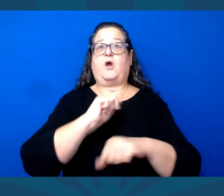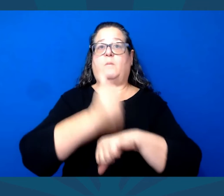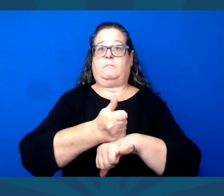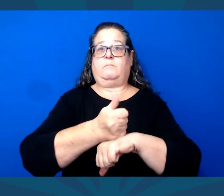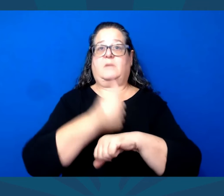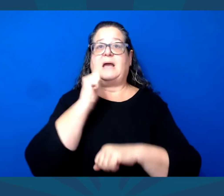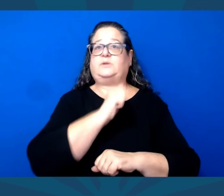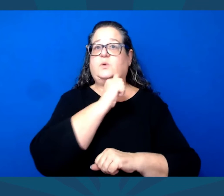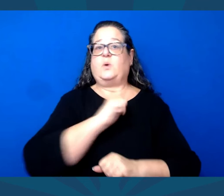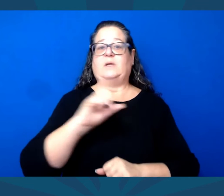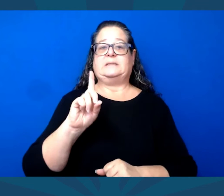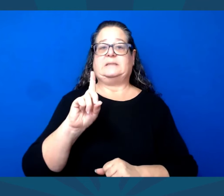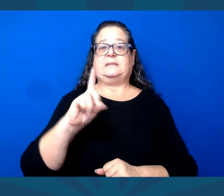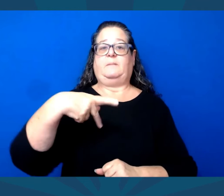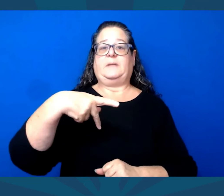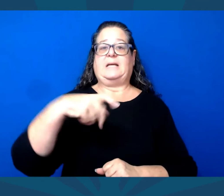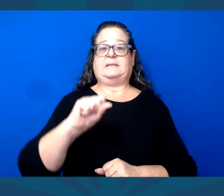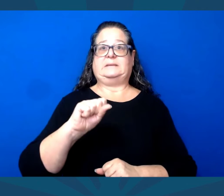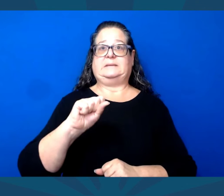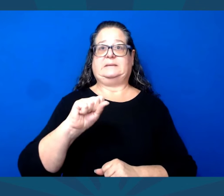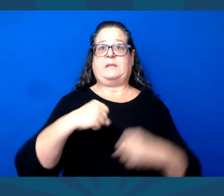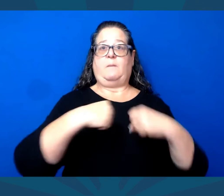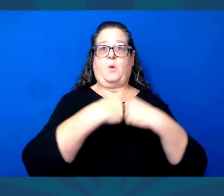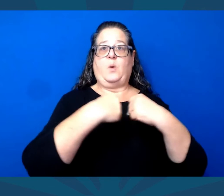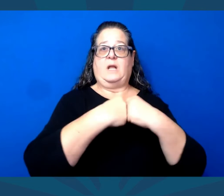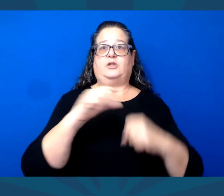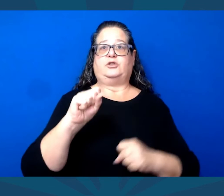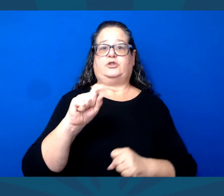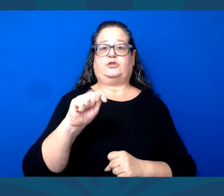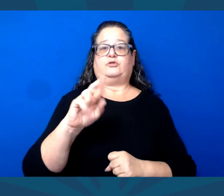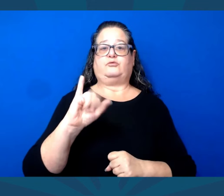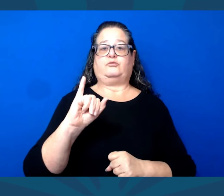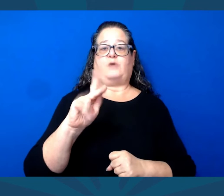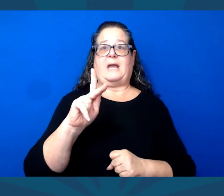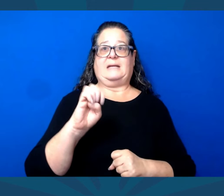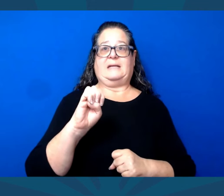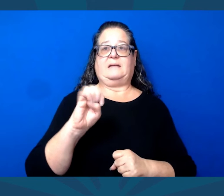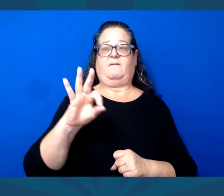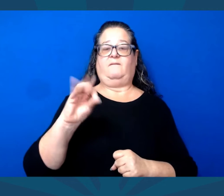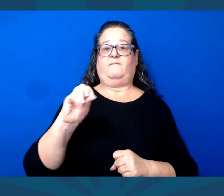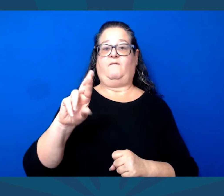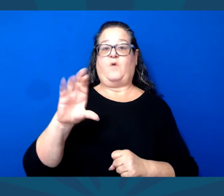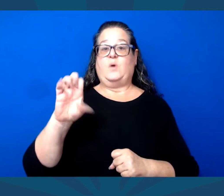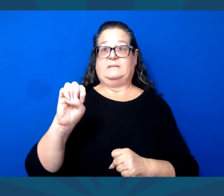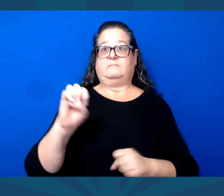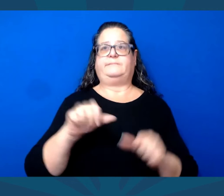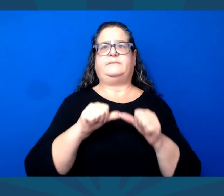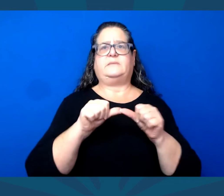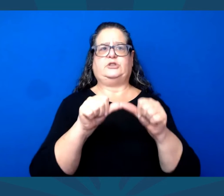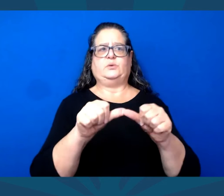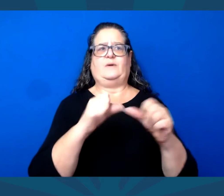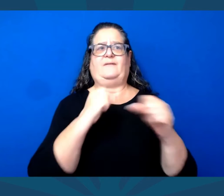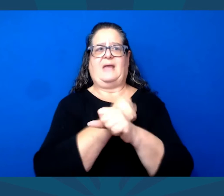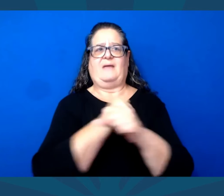T.J. Shope was instrumental in the forming of the Arizona DPS Border Strike Force